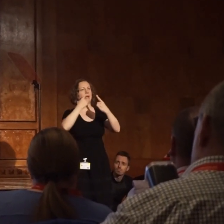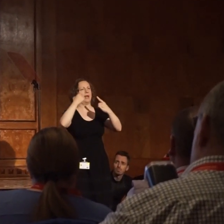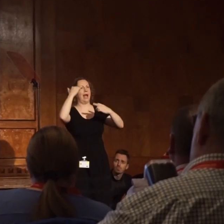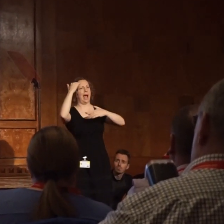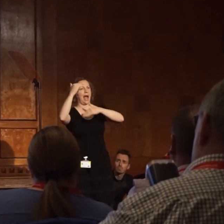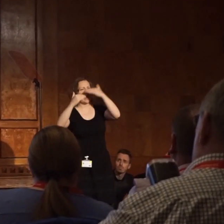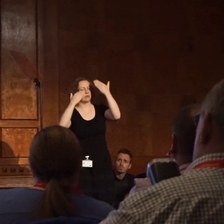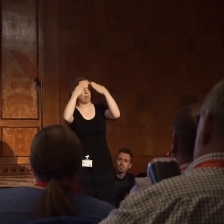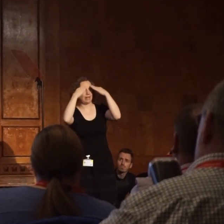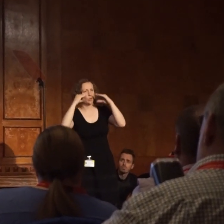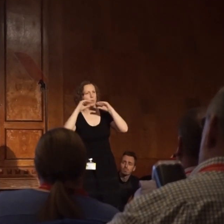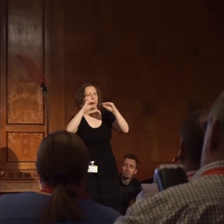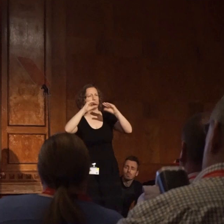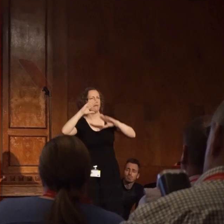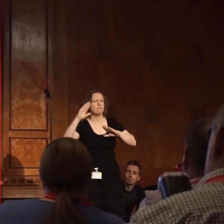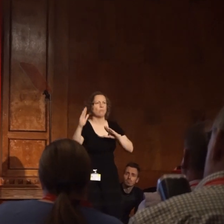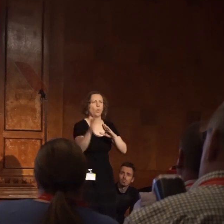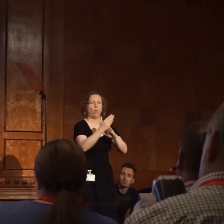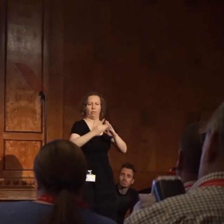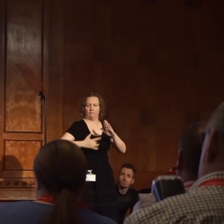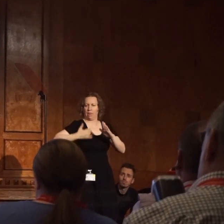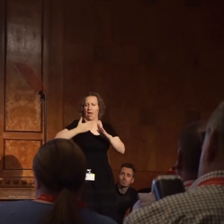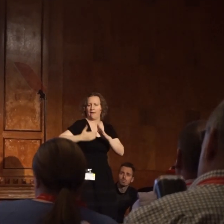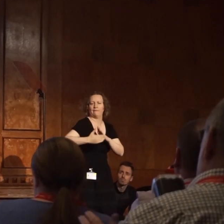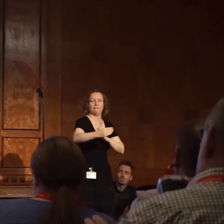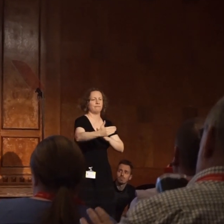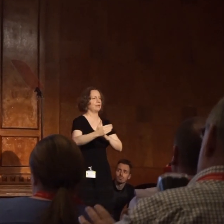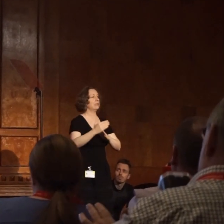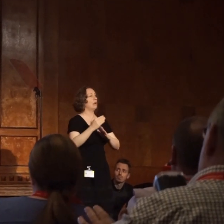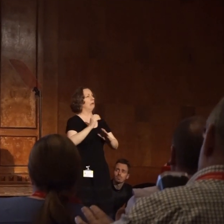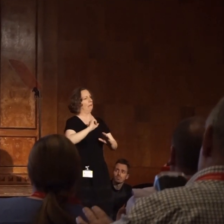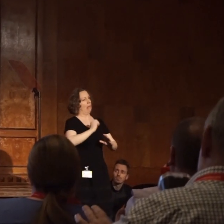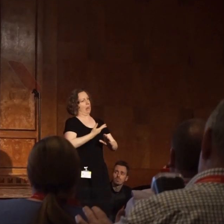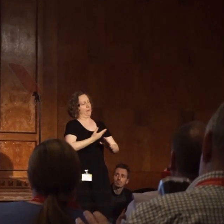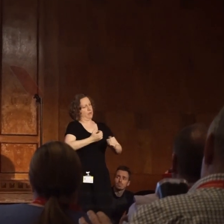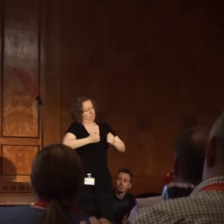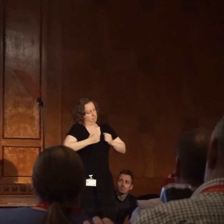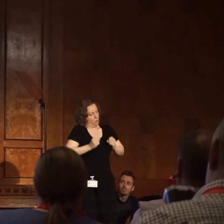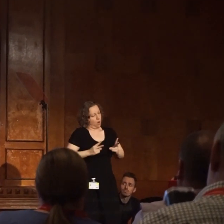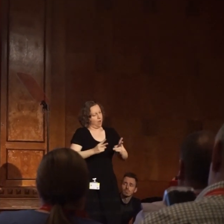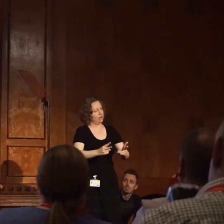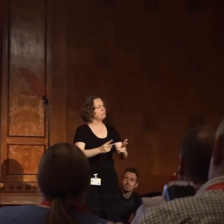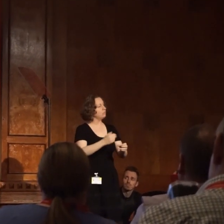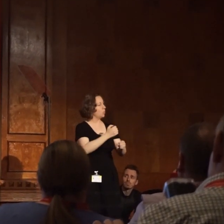all throughout their lives. That is the Labour way. Gordon, thank you.